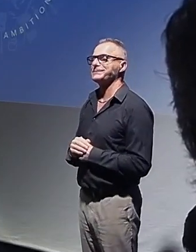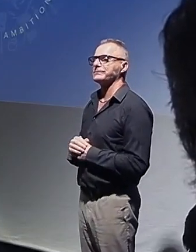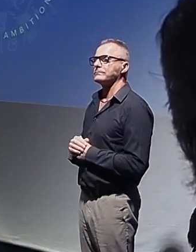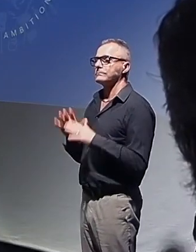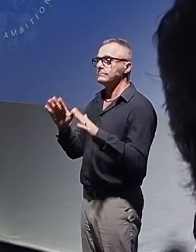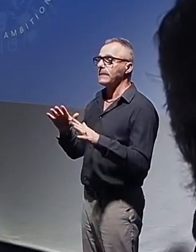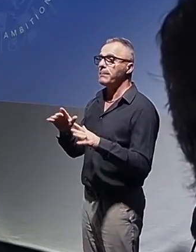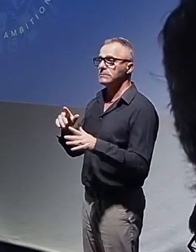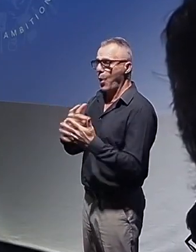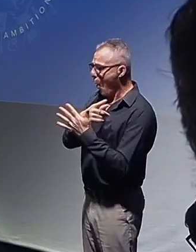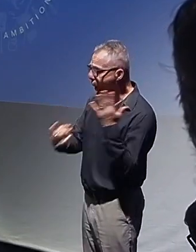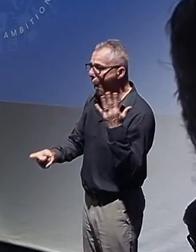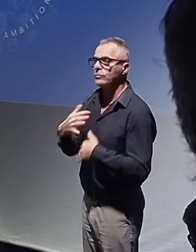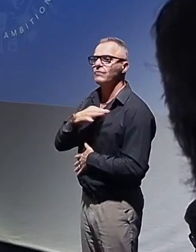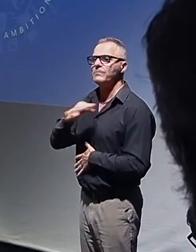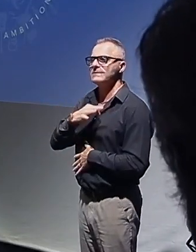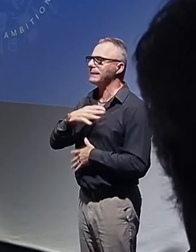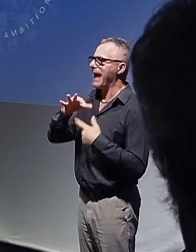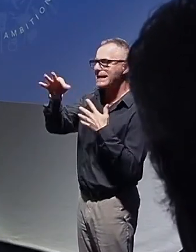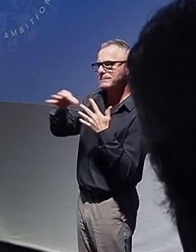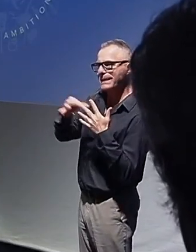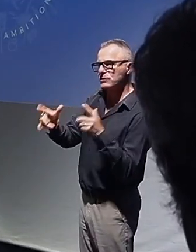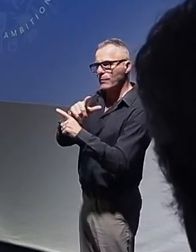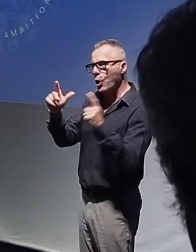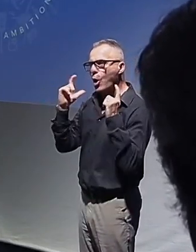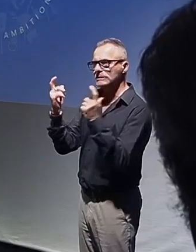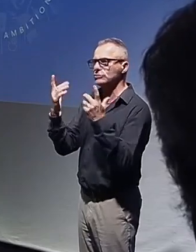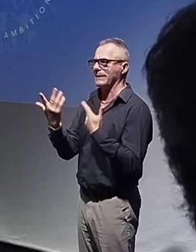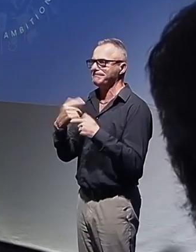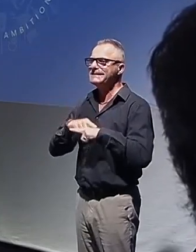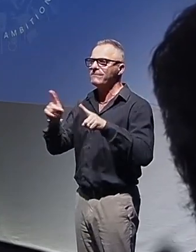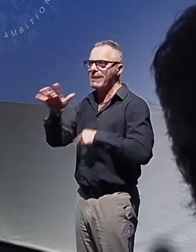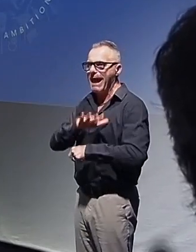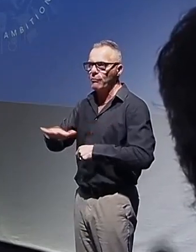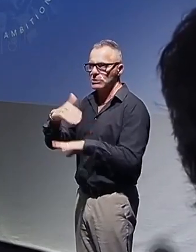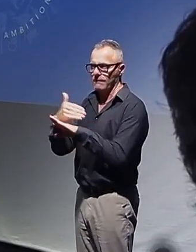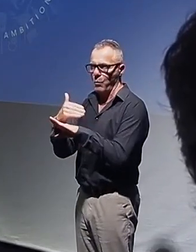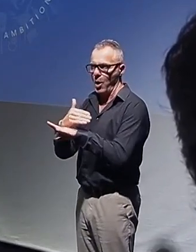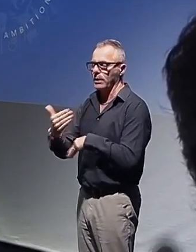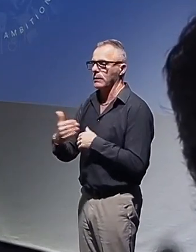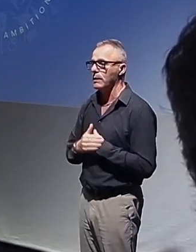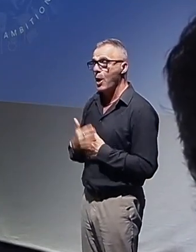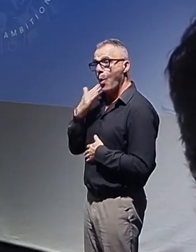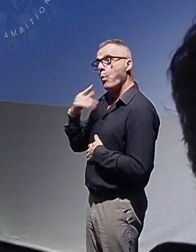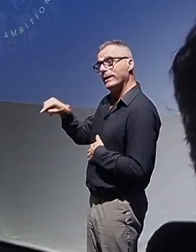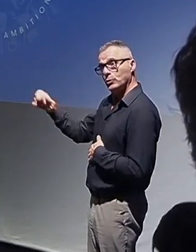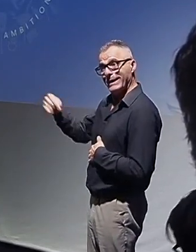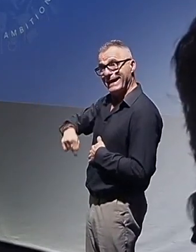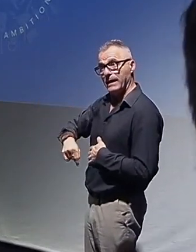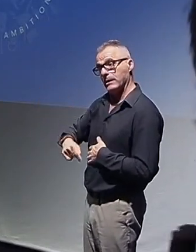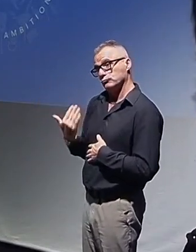They all represent different aspects of the college, different bodies of work. As I said when you were here the other